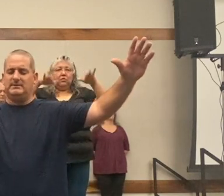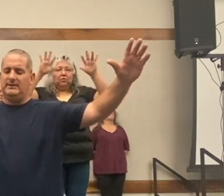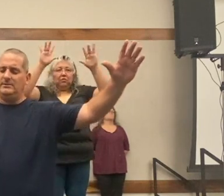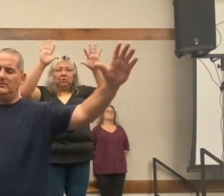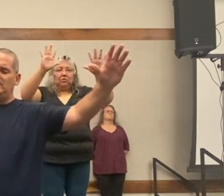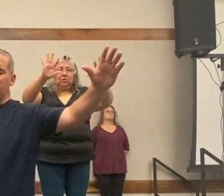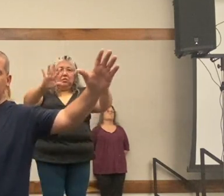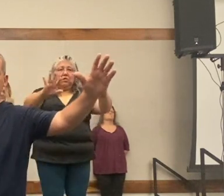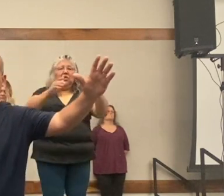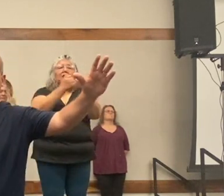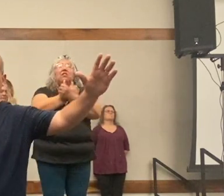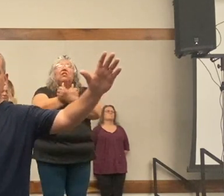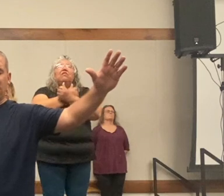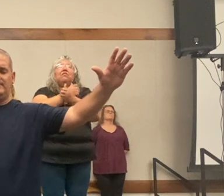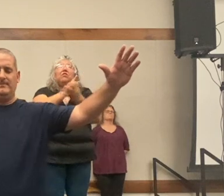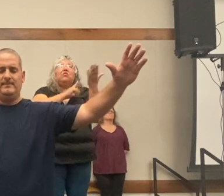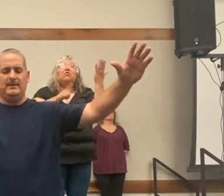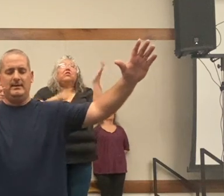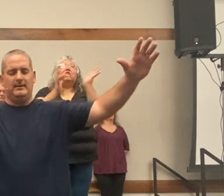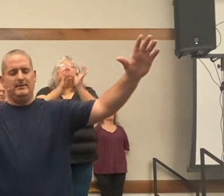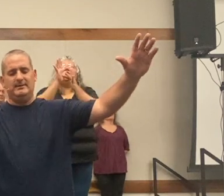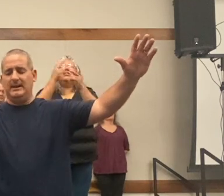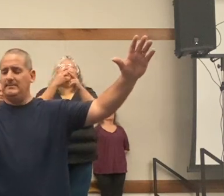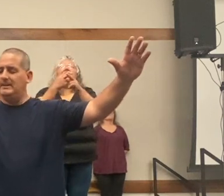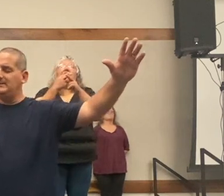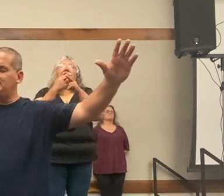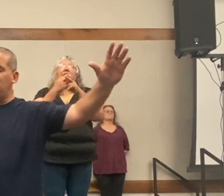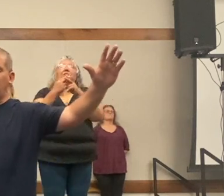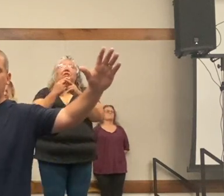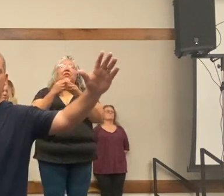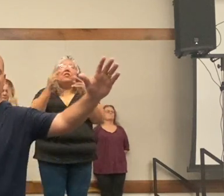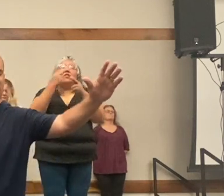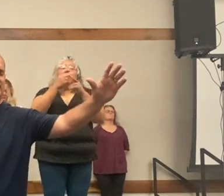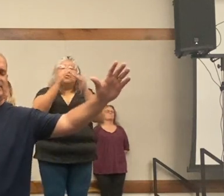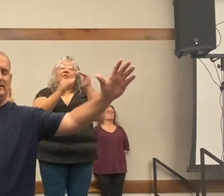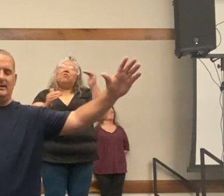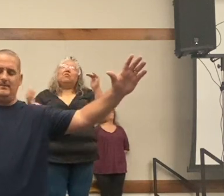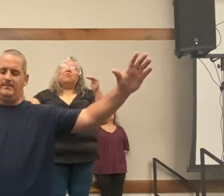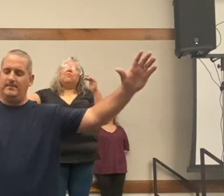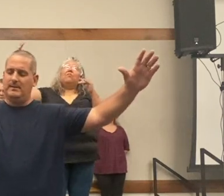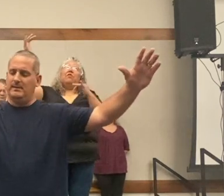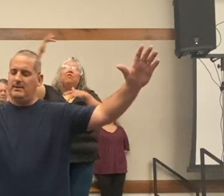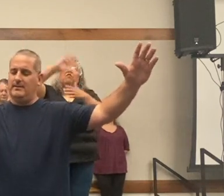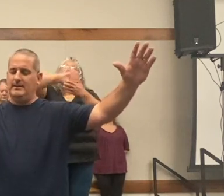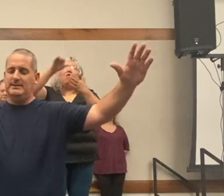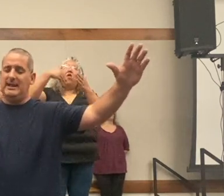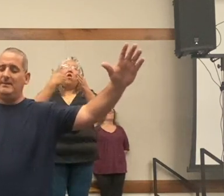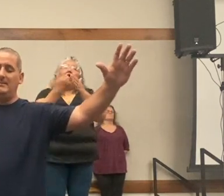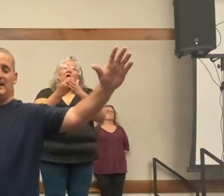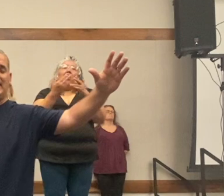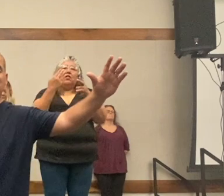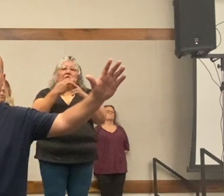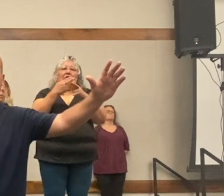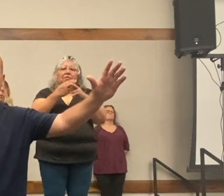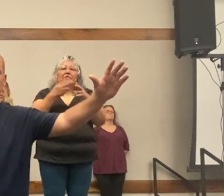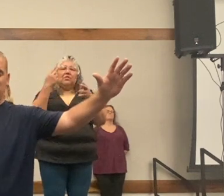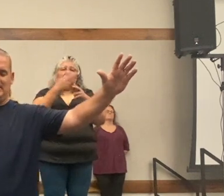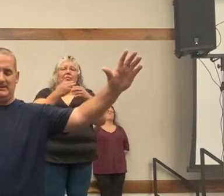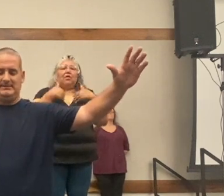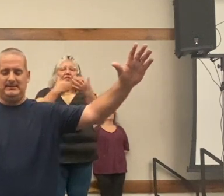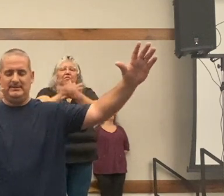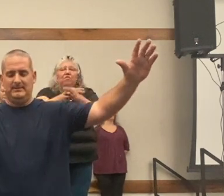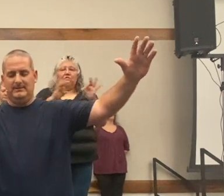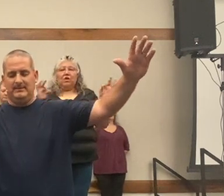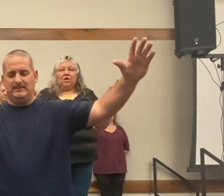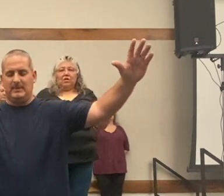And we just love you, Lord, in Jesus' name. The name that is above every name. The name that has freedom in